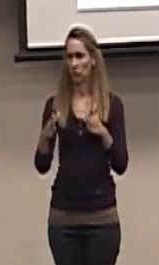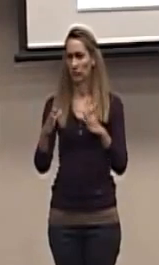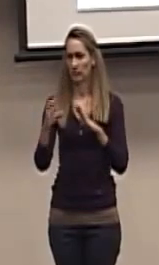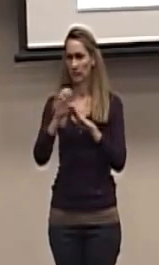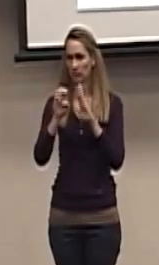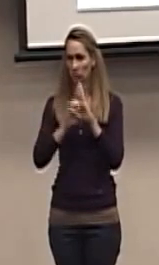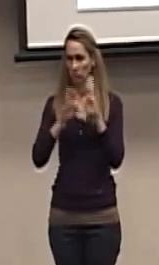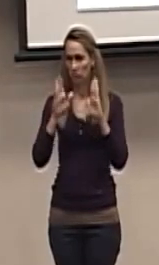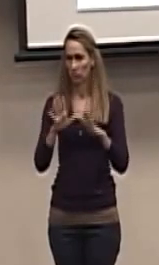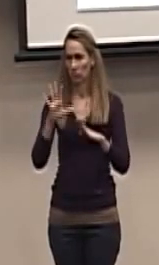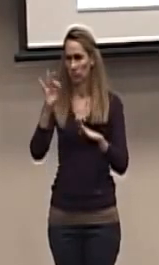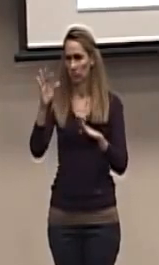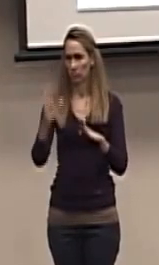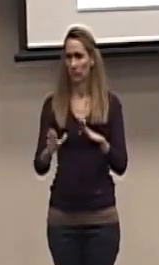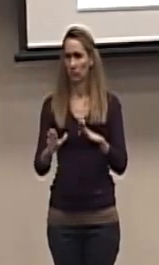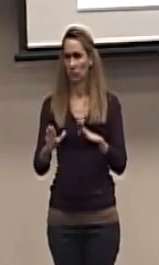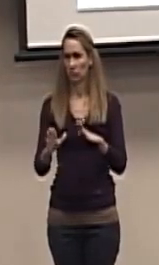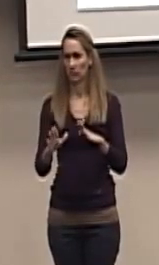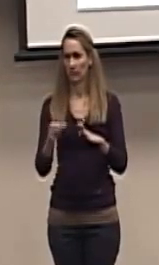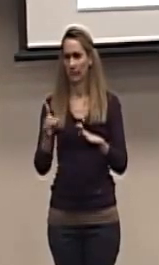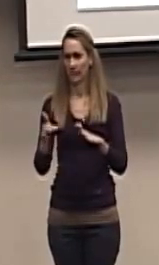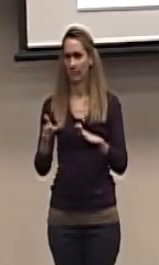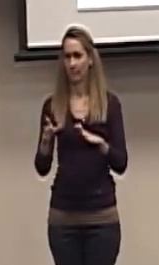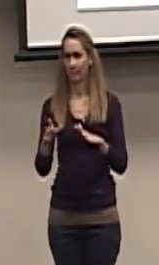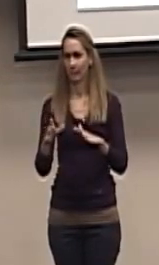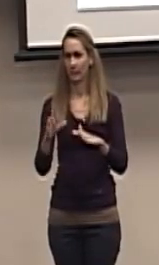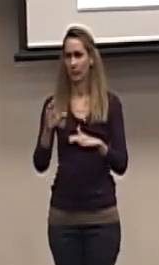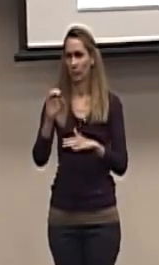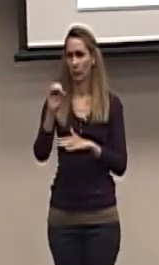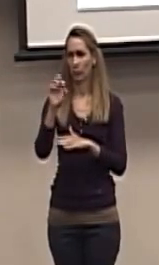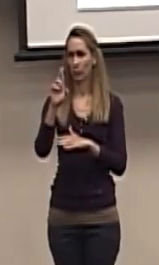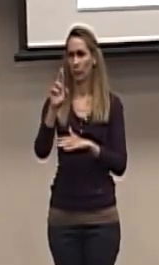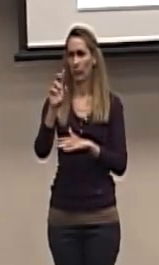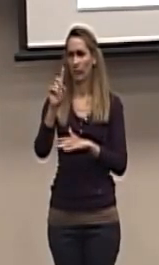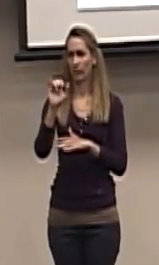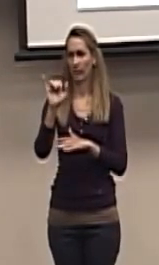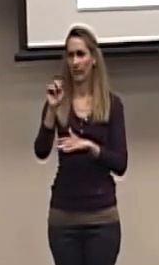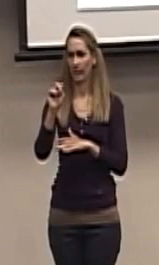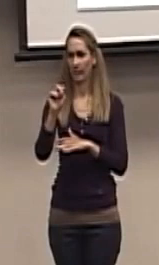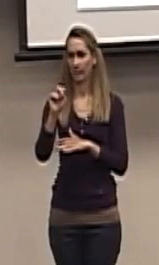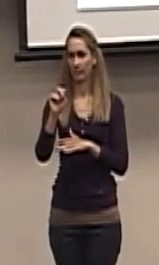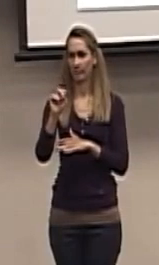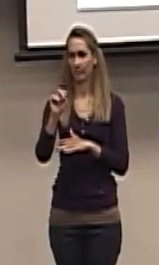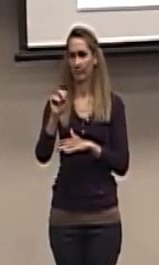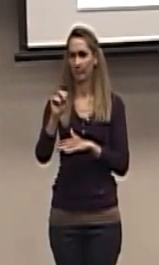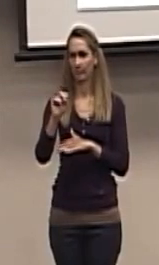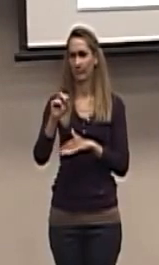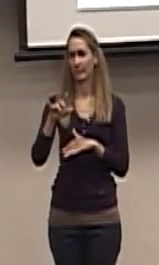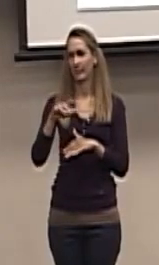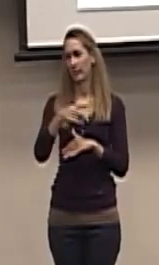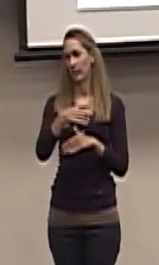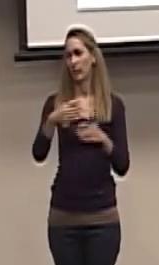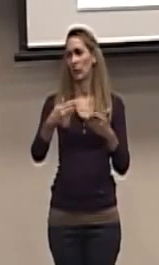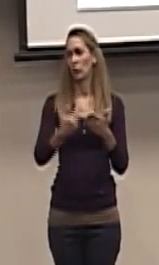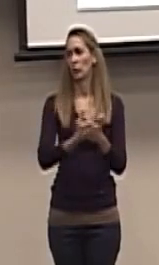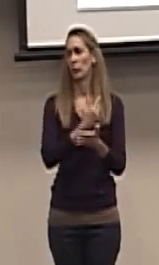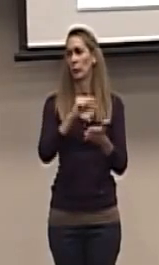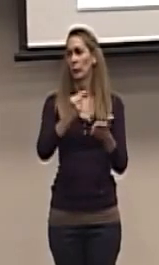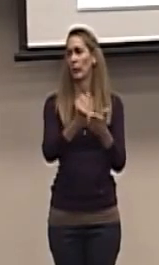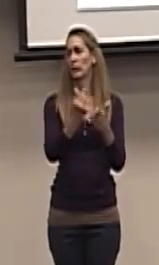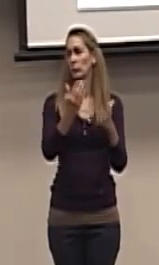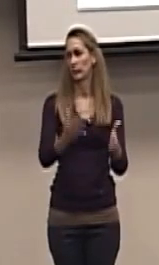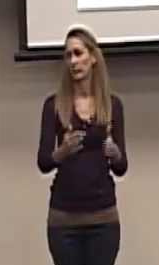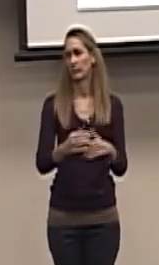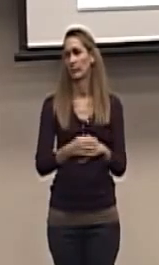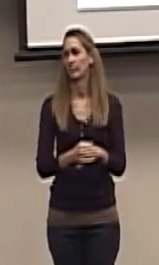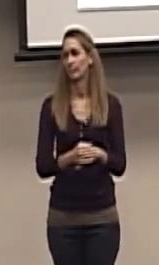and the preachers ordaining newly graduating students. The newly graduating students are prayed for by the current